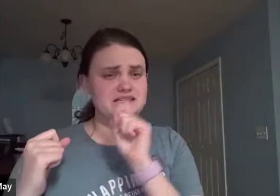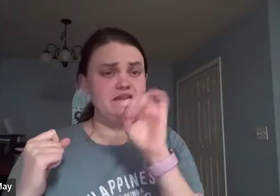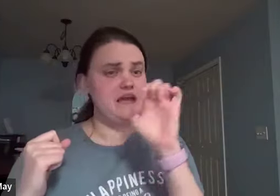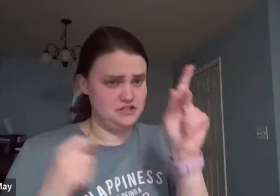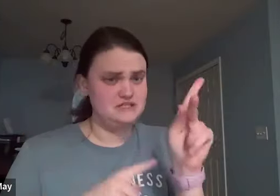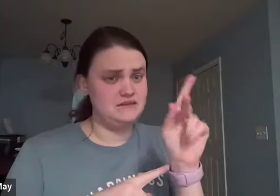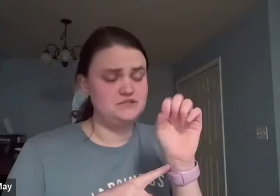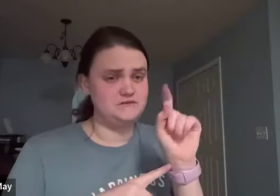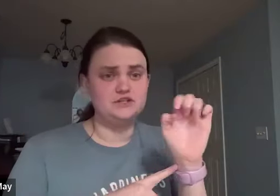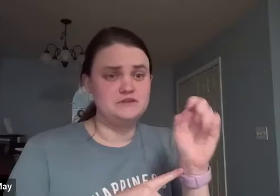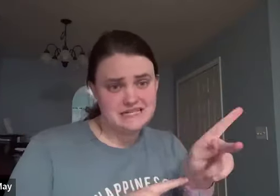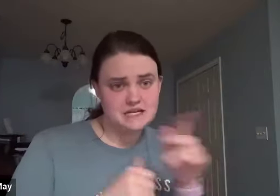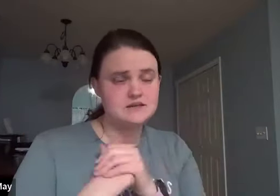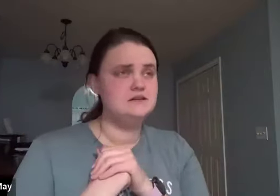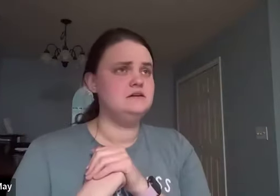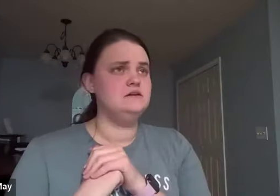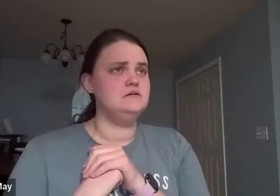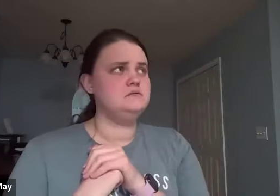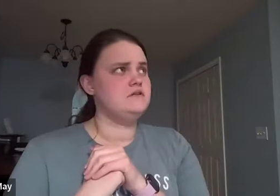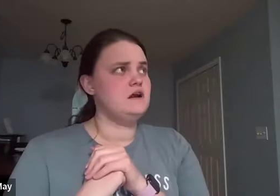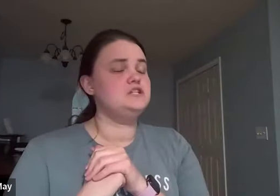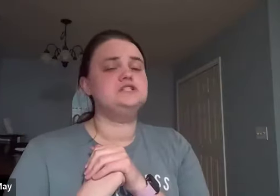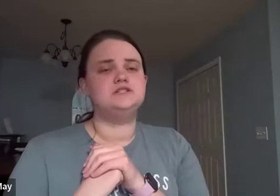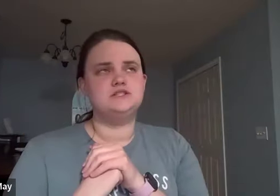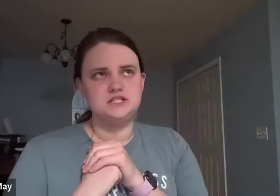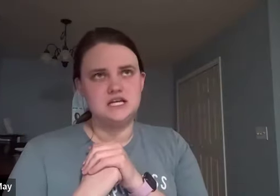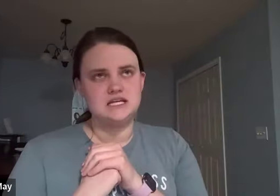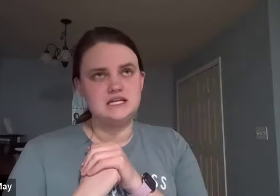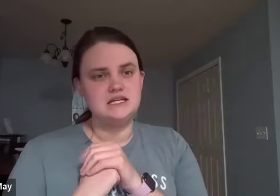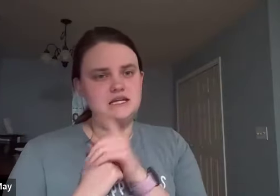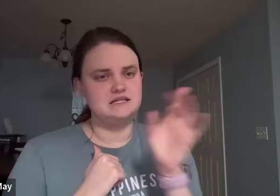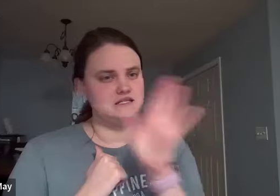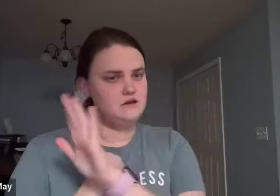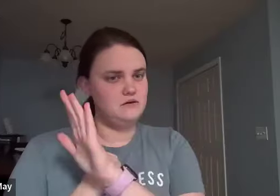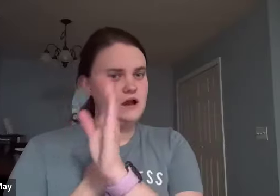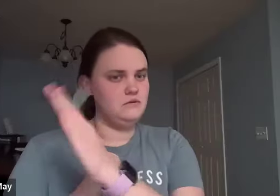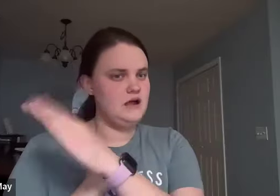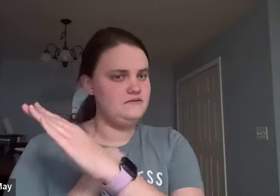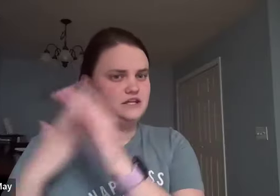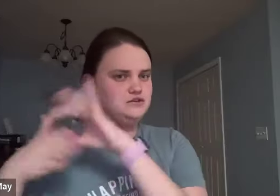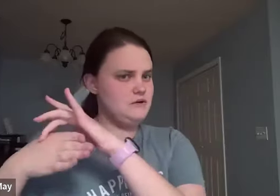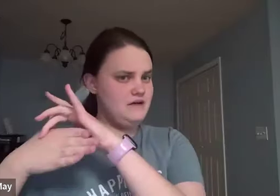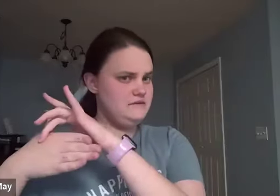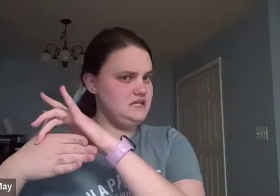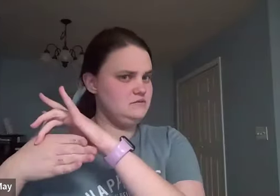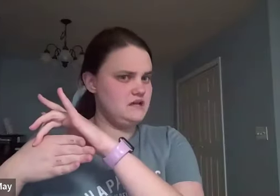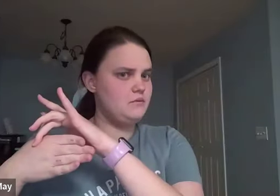then I do see them just fingerspell steak. What other kind? Chicken has its own. I will add that. You don't have the meat with that